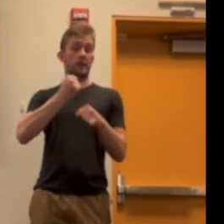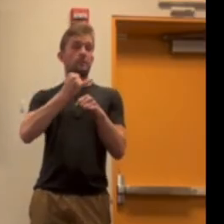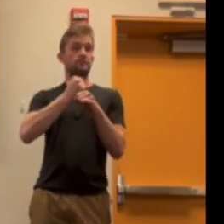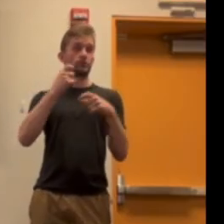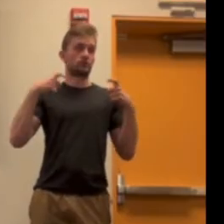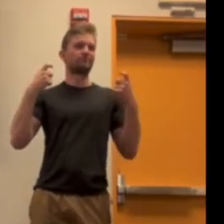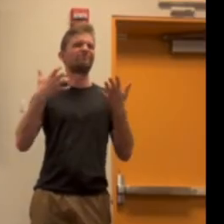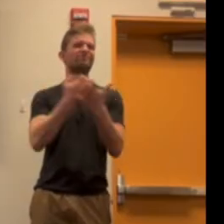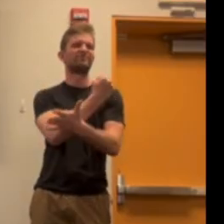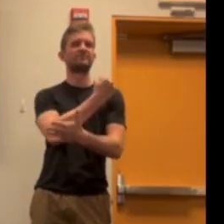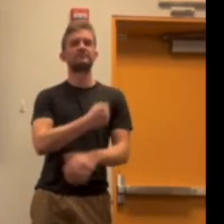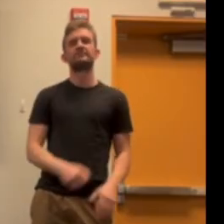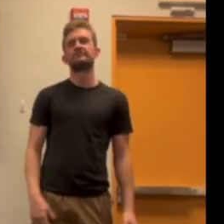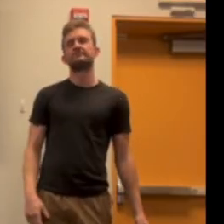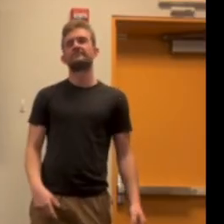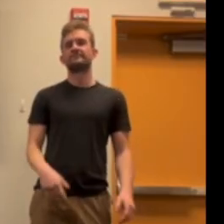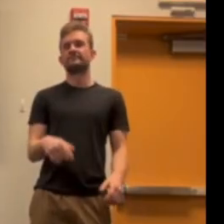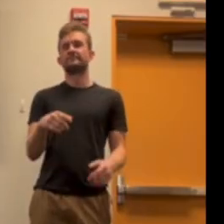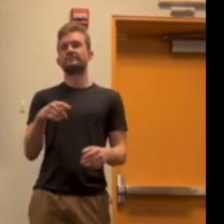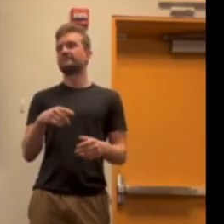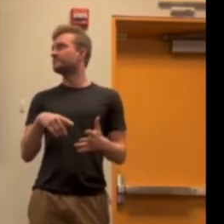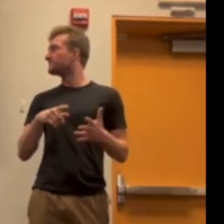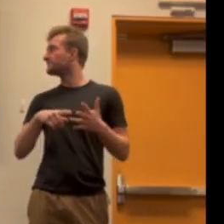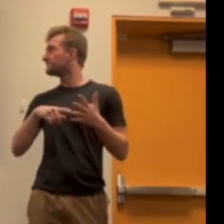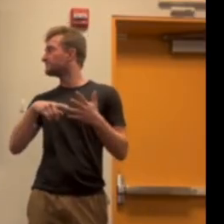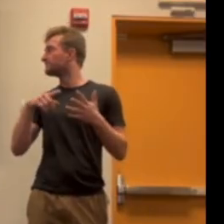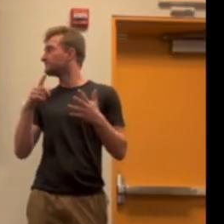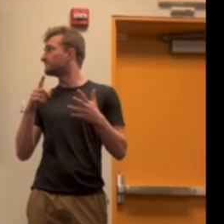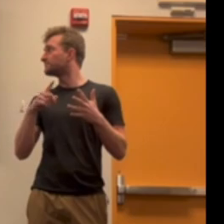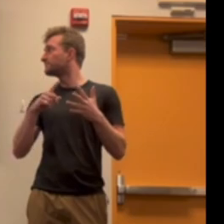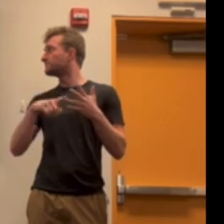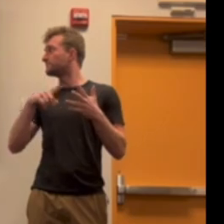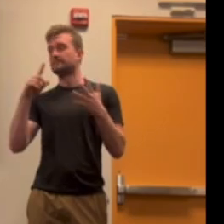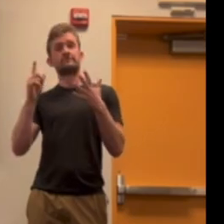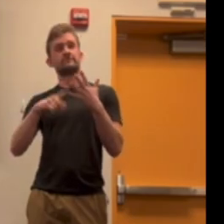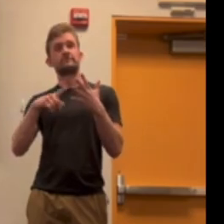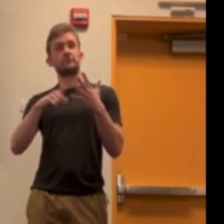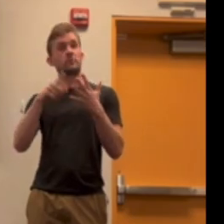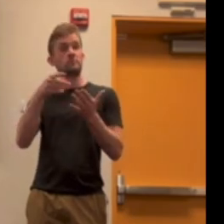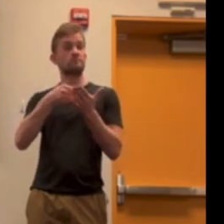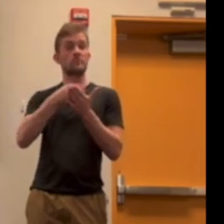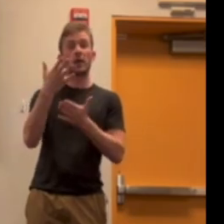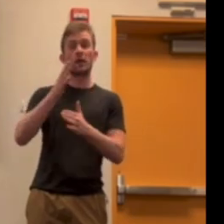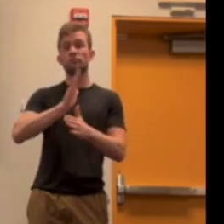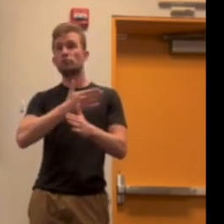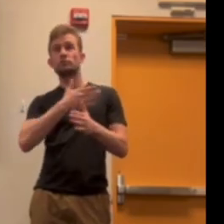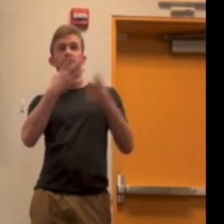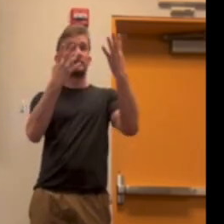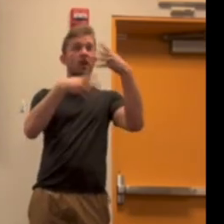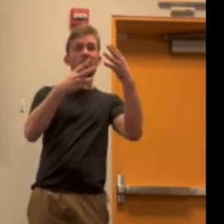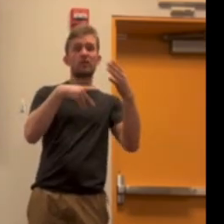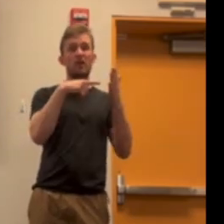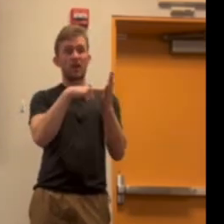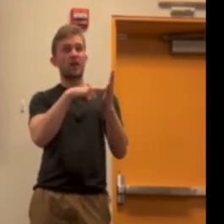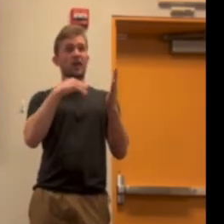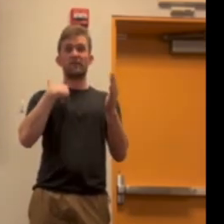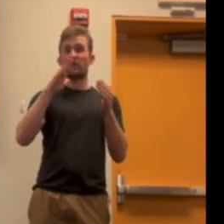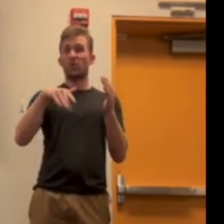then don't buy music. Use the Spotify, Apple Music. I think somebody told me Pandora is also discounted for students, so look into